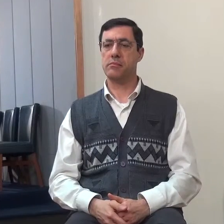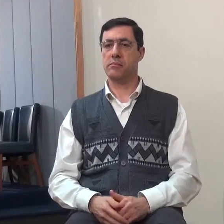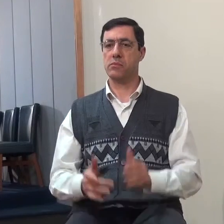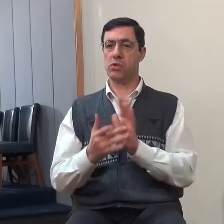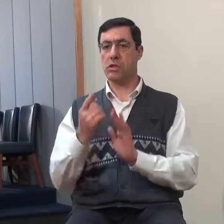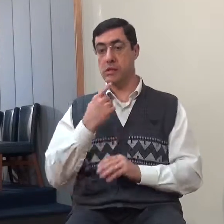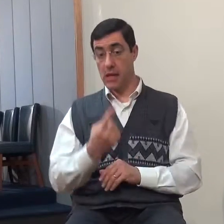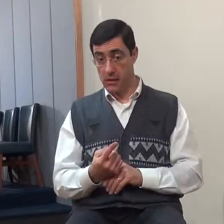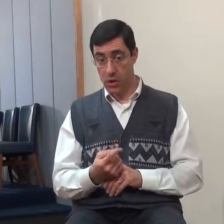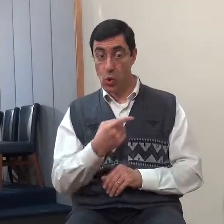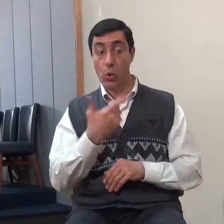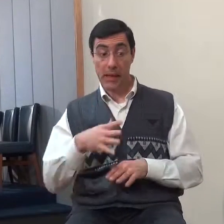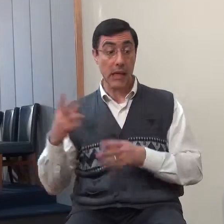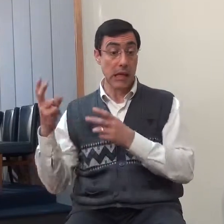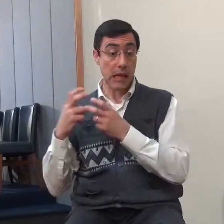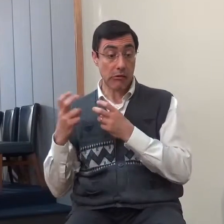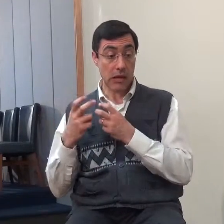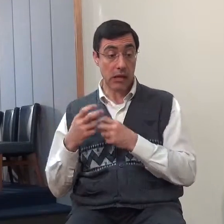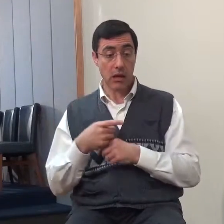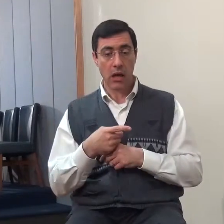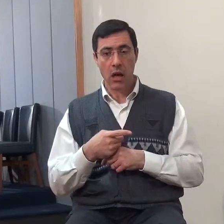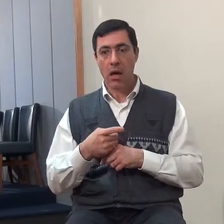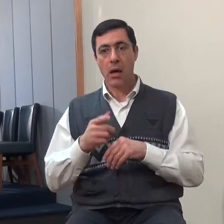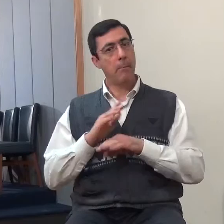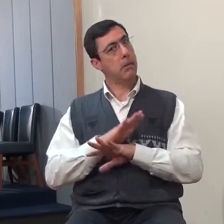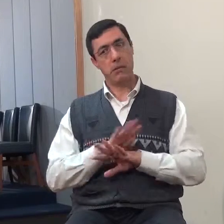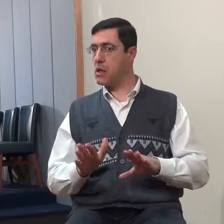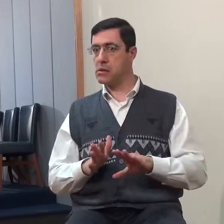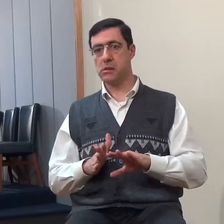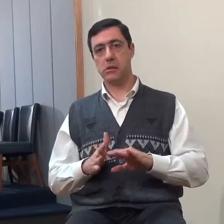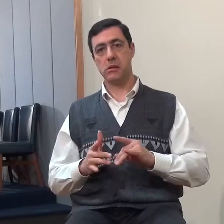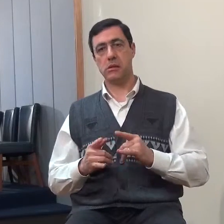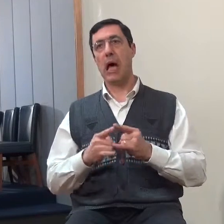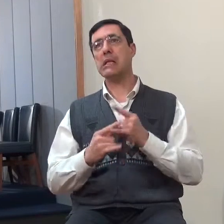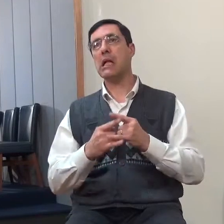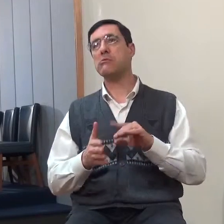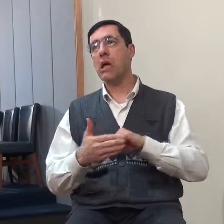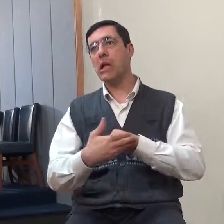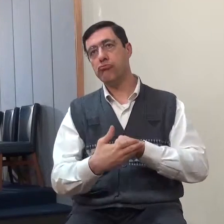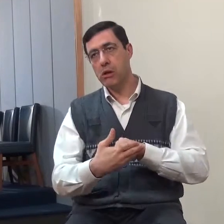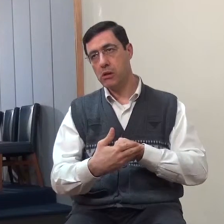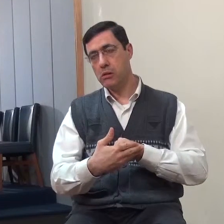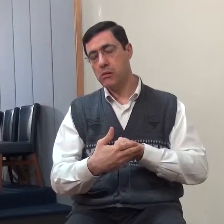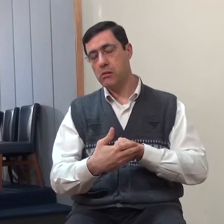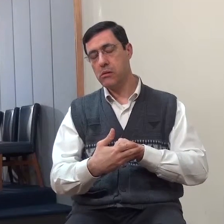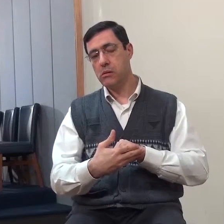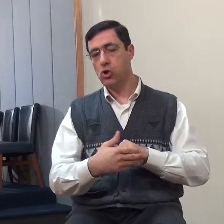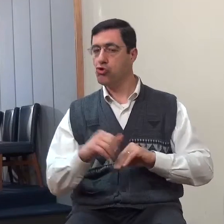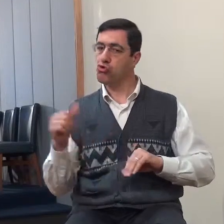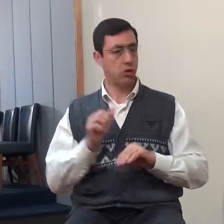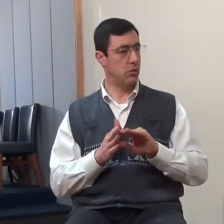teachers, thou shalt not commit adultery. Yes, but they limited adultery to the act